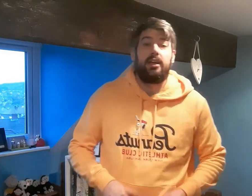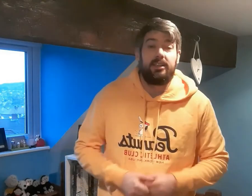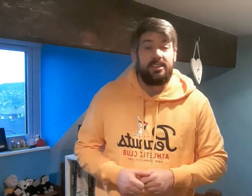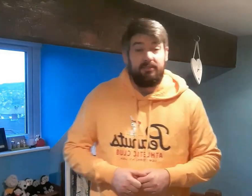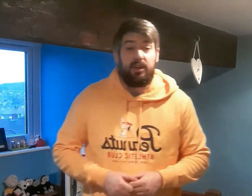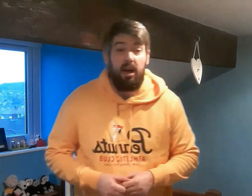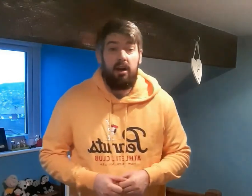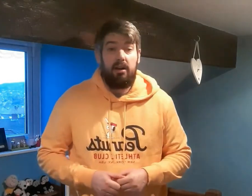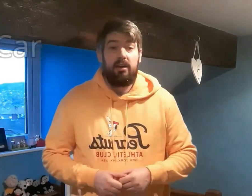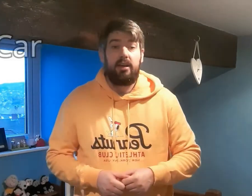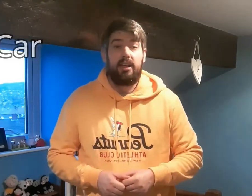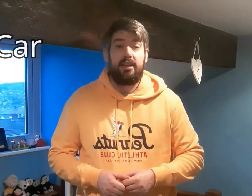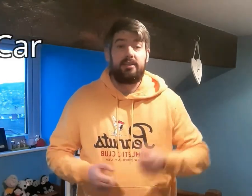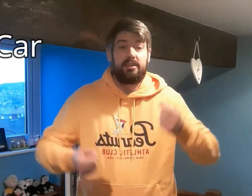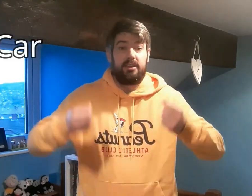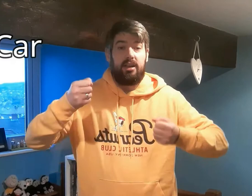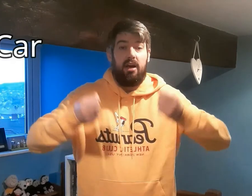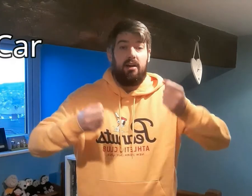The sign for car is car.